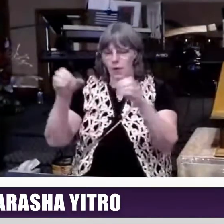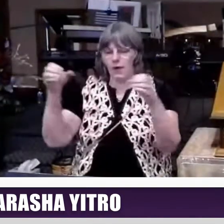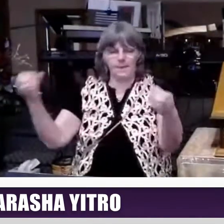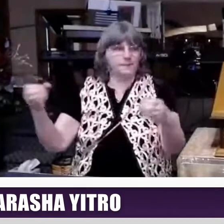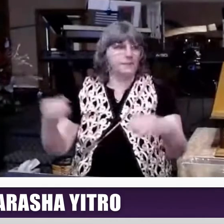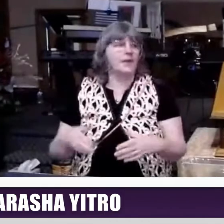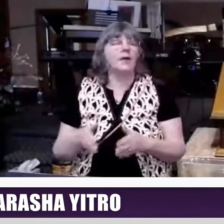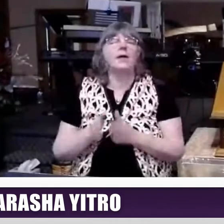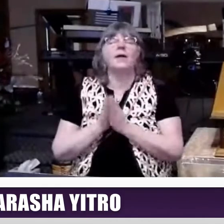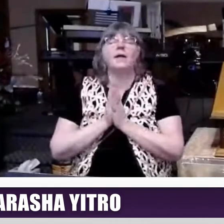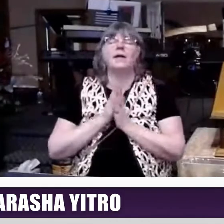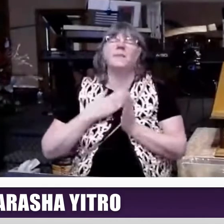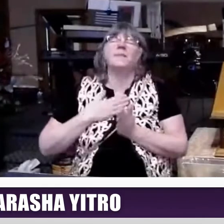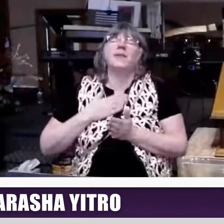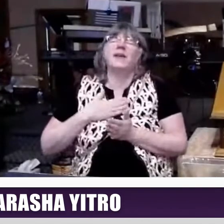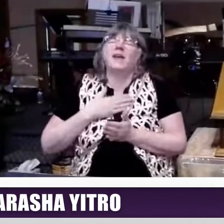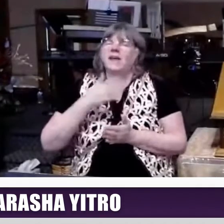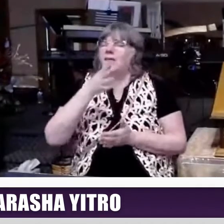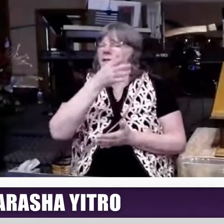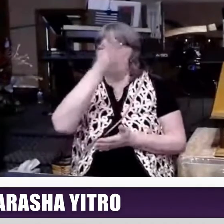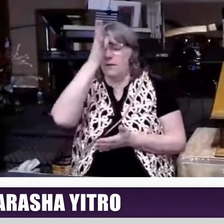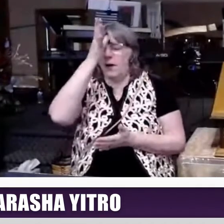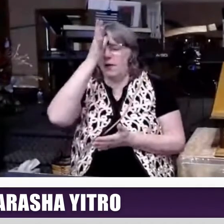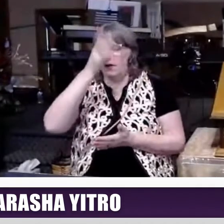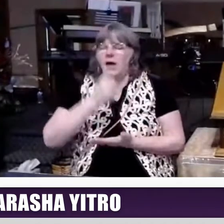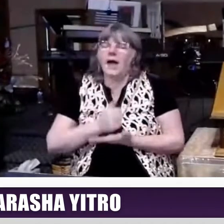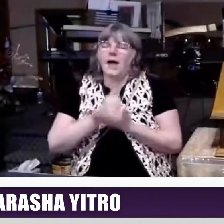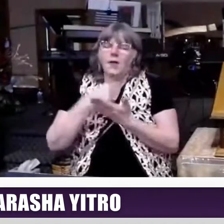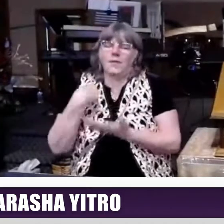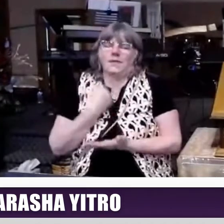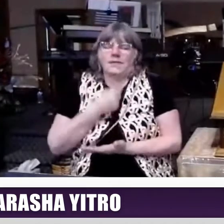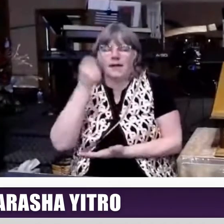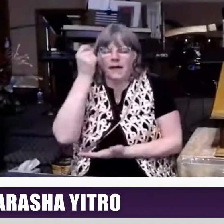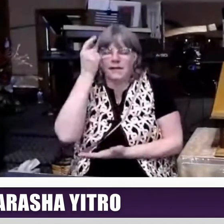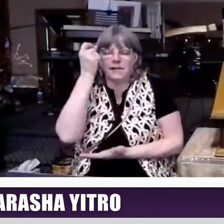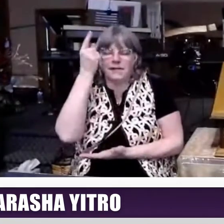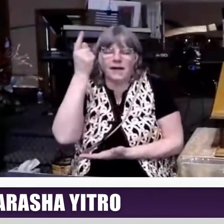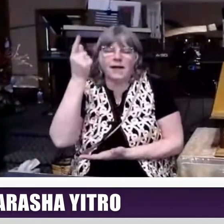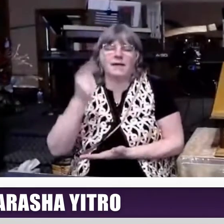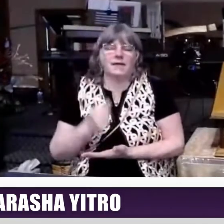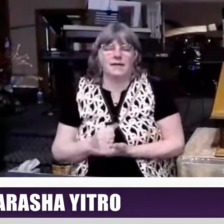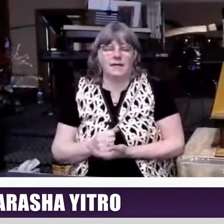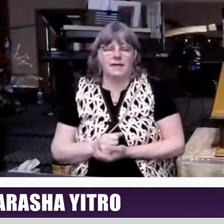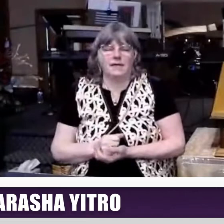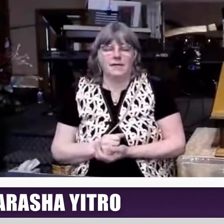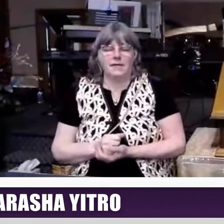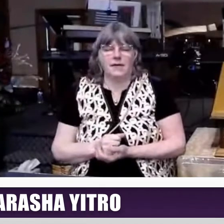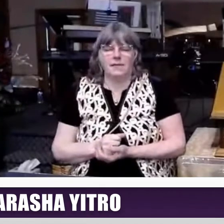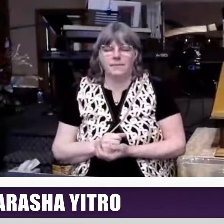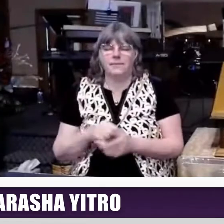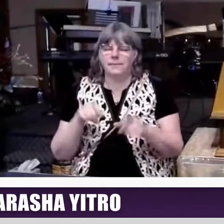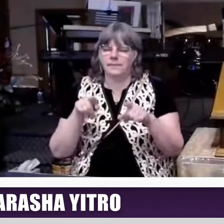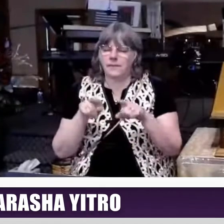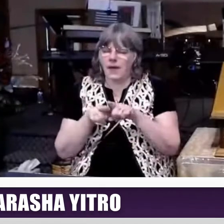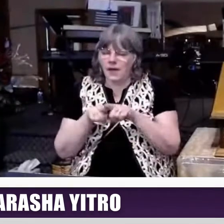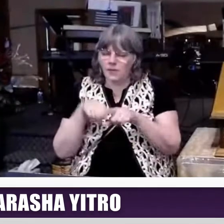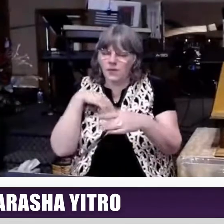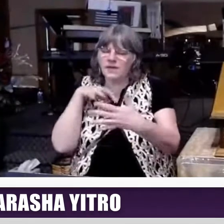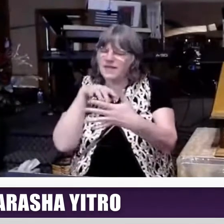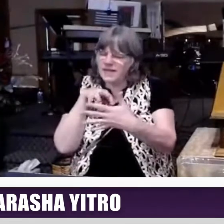We ask that you help us to understand as we study, as